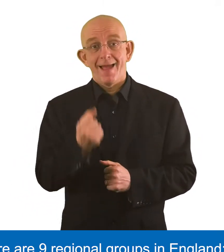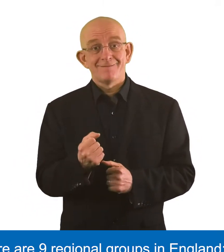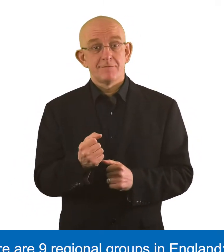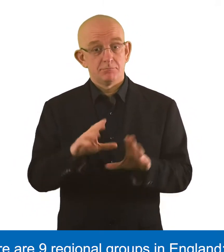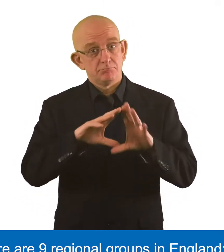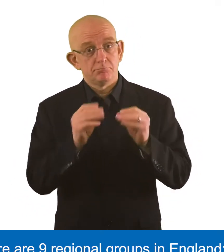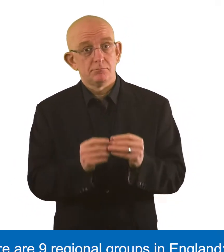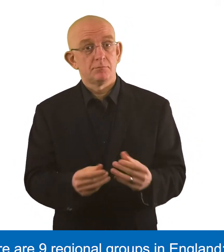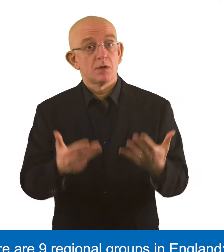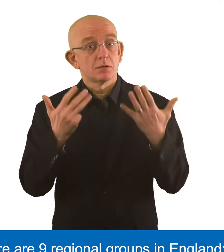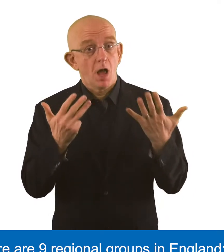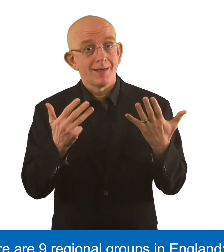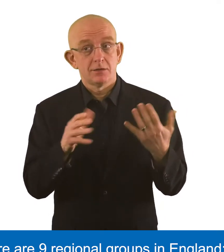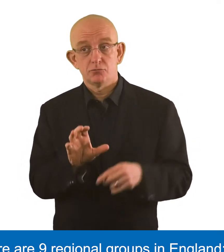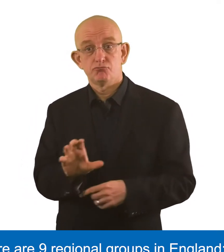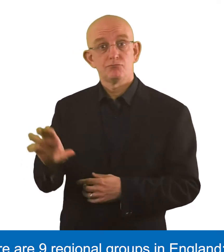There are 9 regional groups in England: